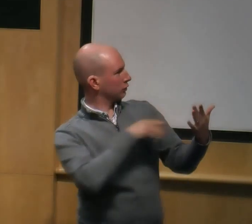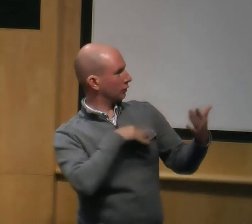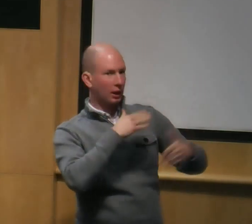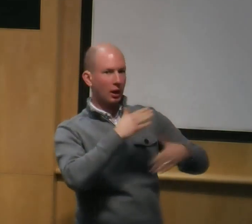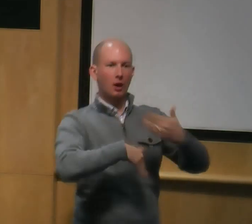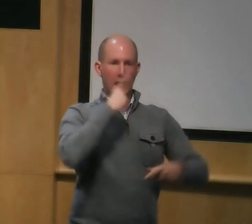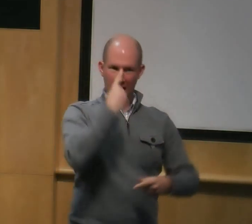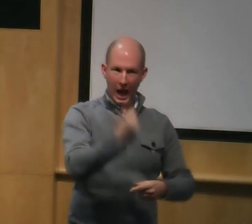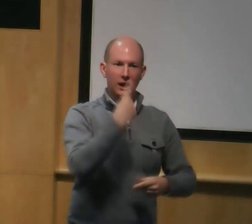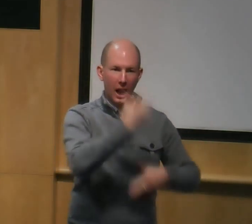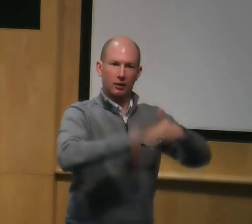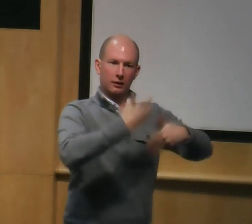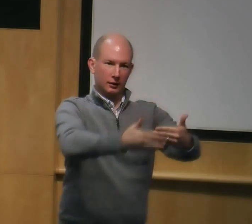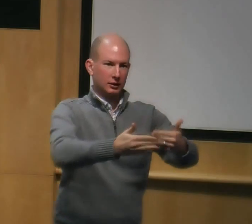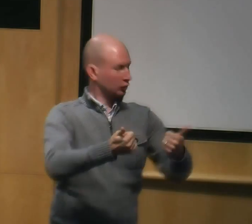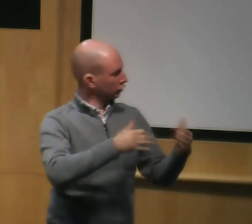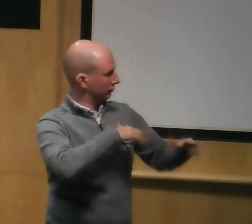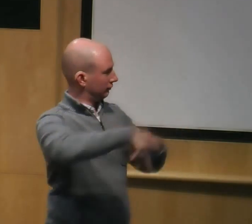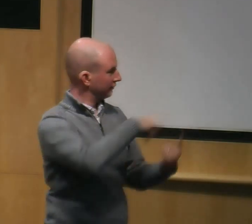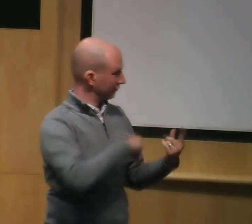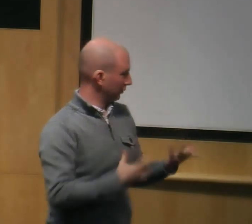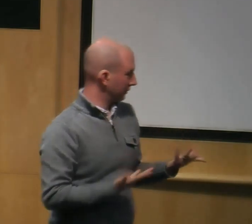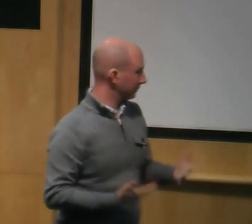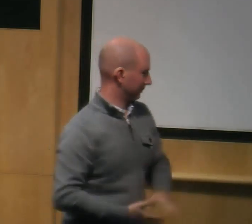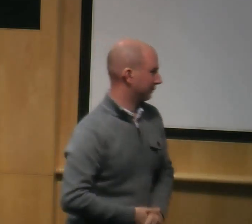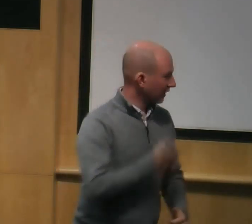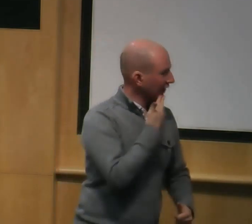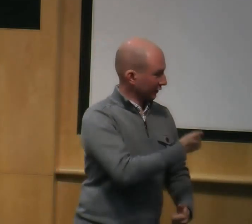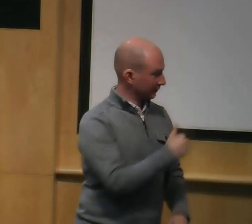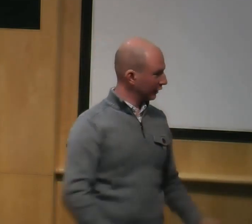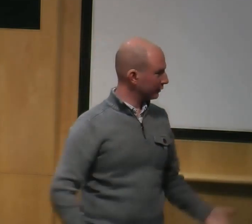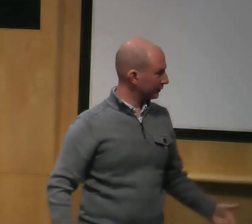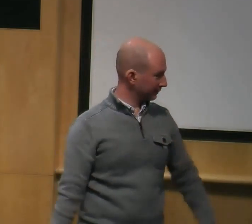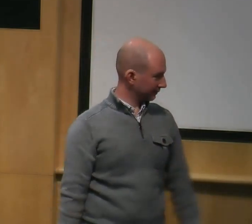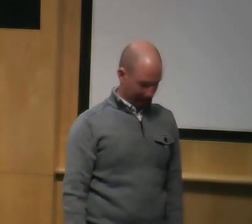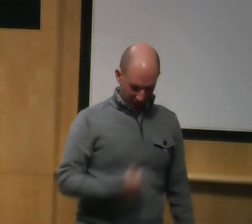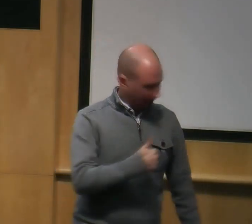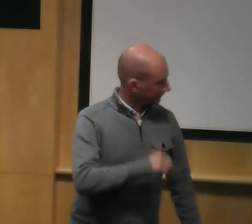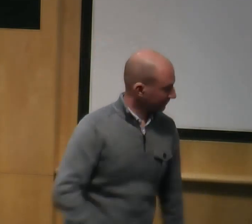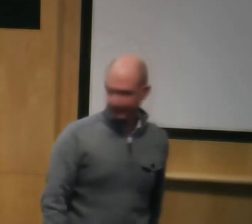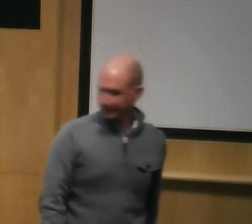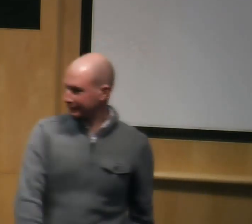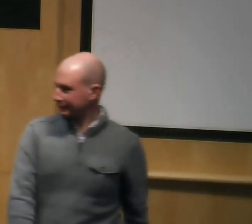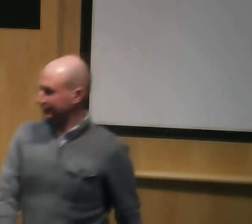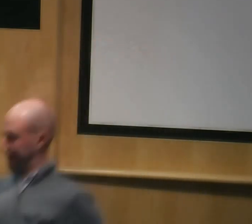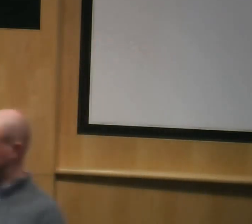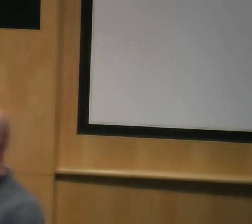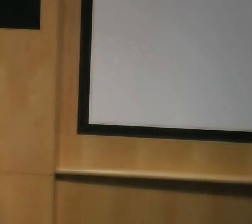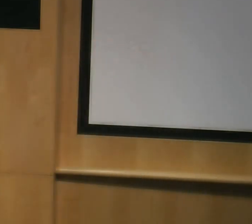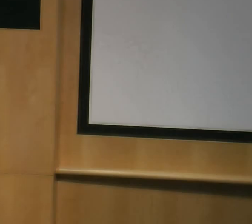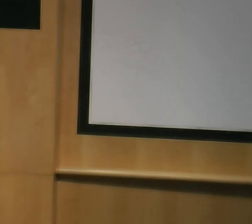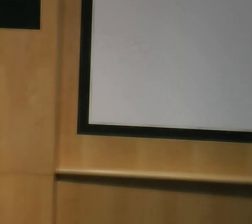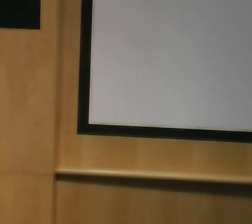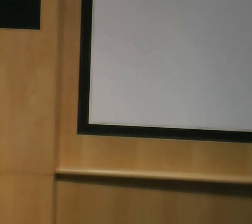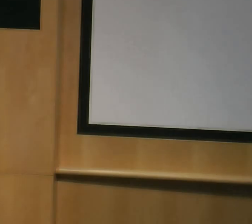profession, because they'll never have the skills, and it'd be lovely for deaf people to go in and show deaf children, look, I can do this job, you can do